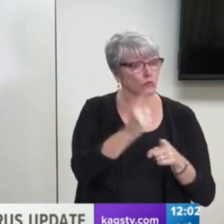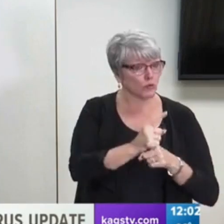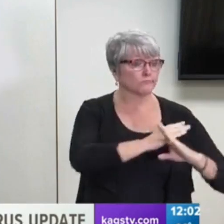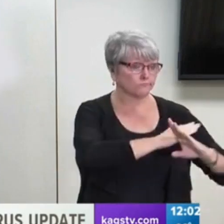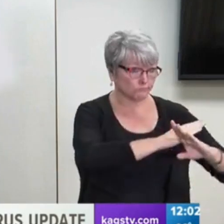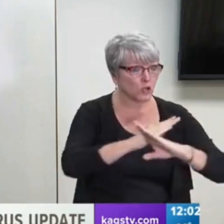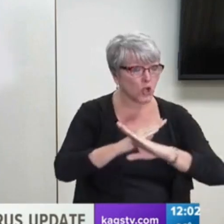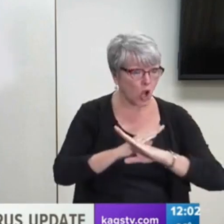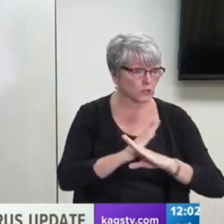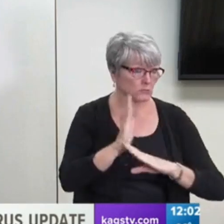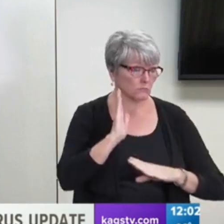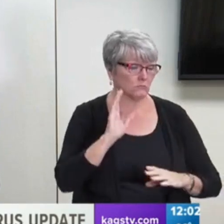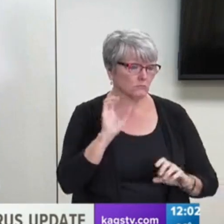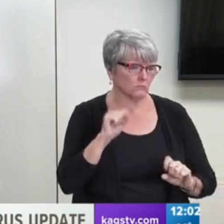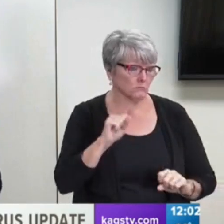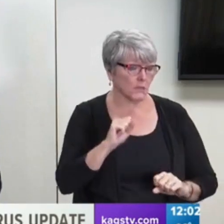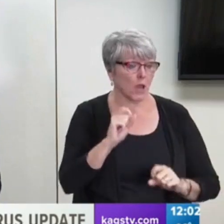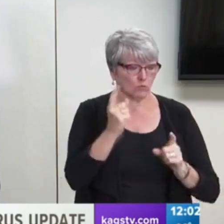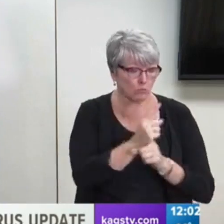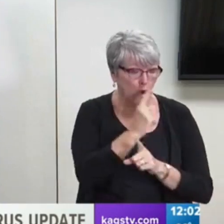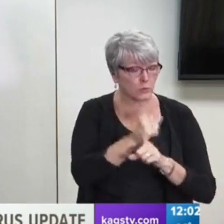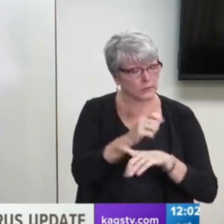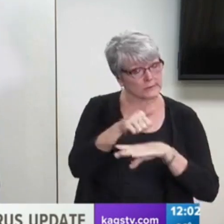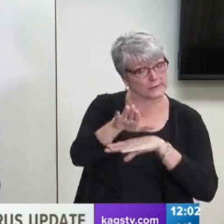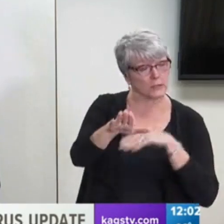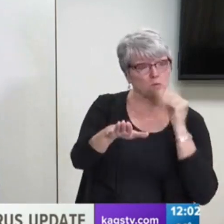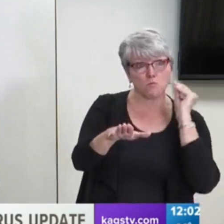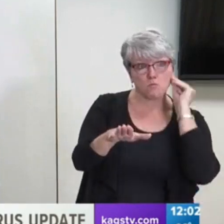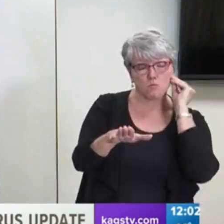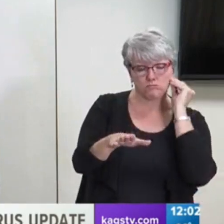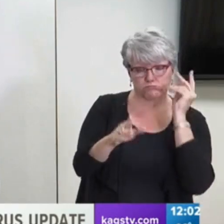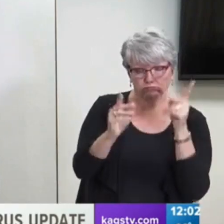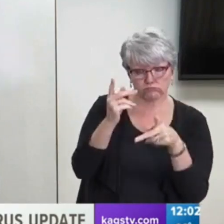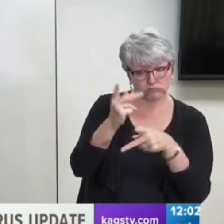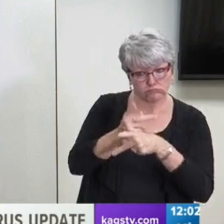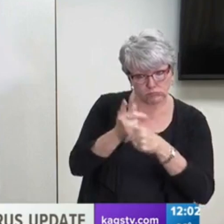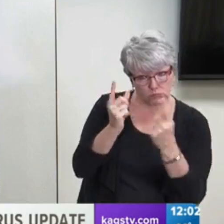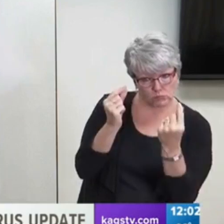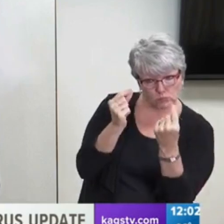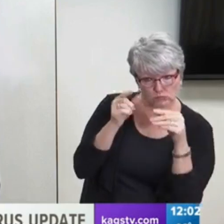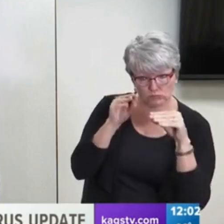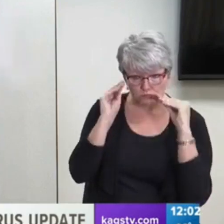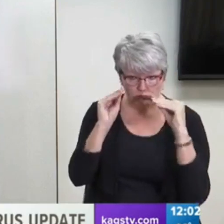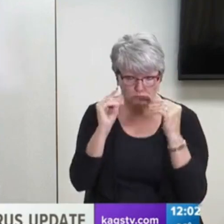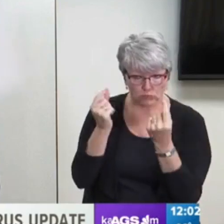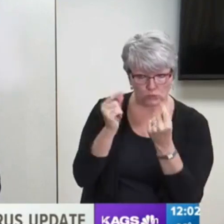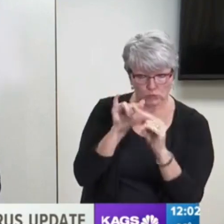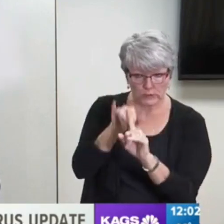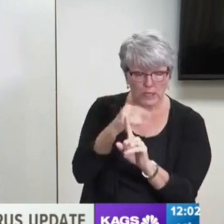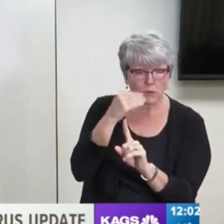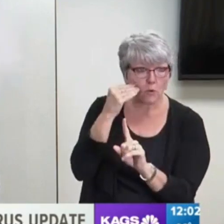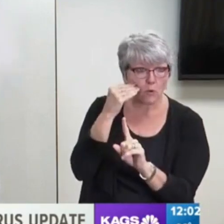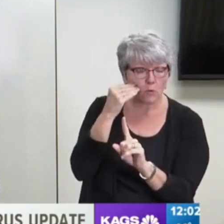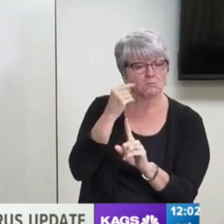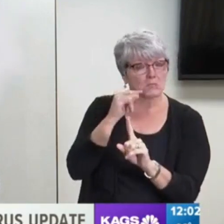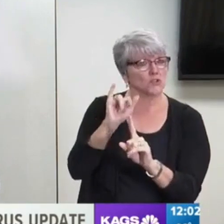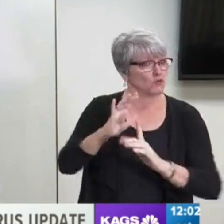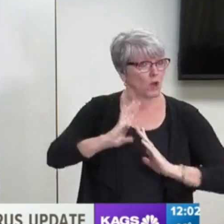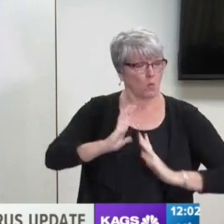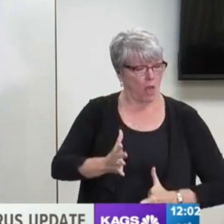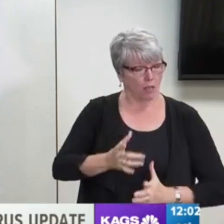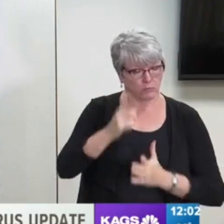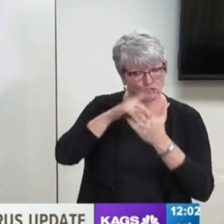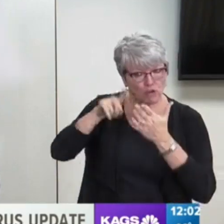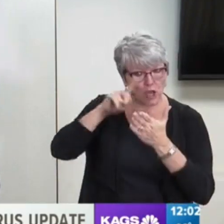precautions and appropriately dismissed home with instructions. He is doing well and he's being checked on